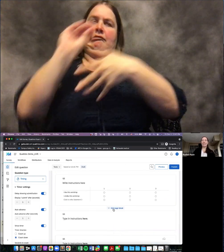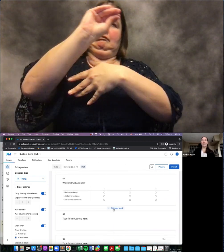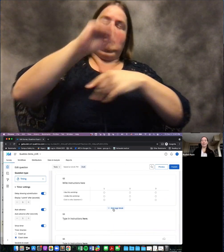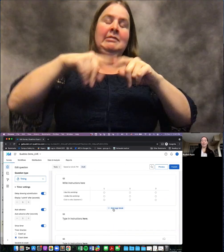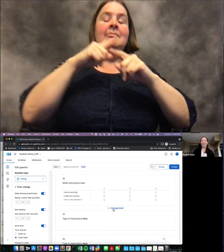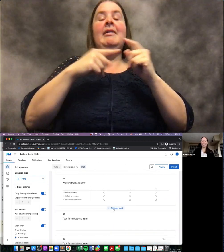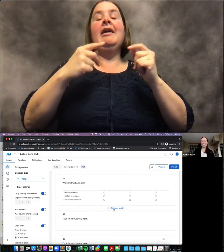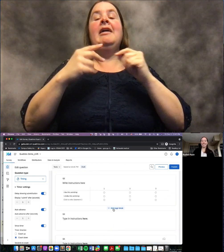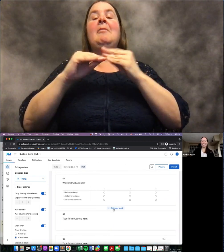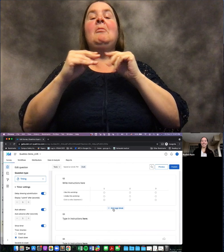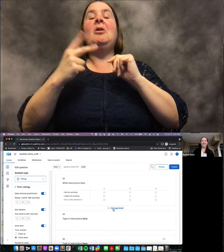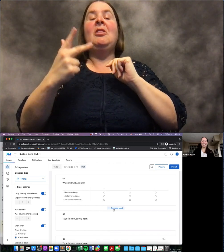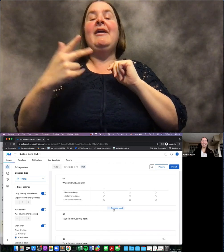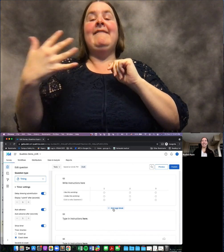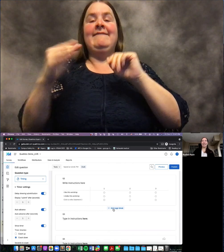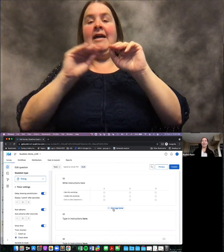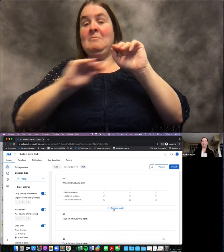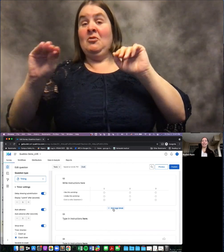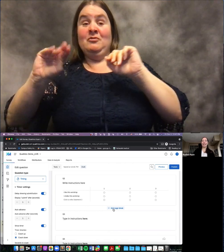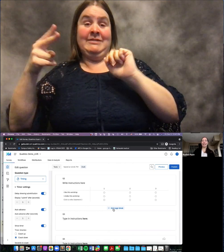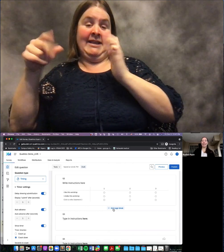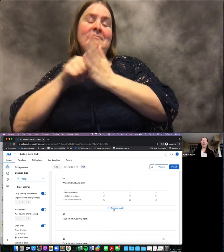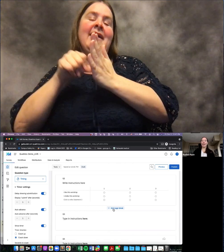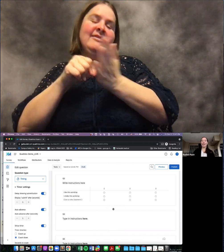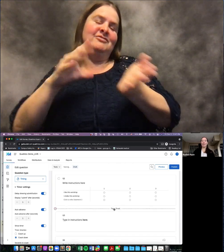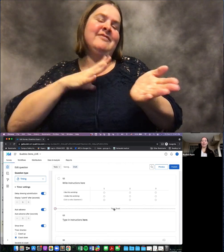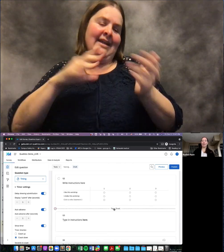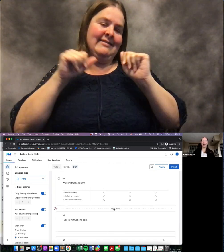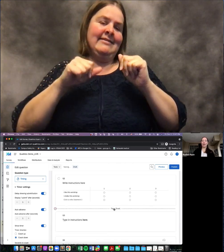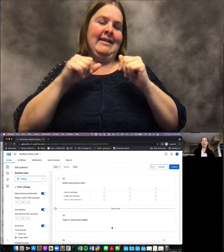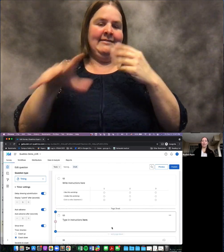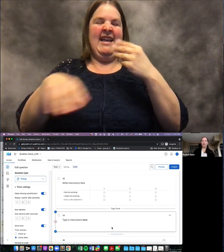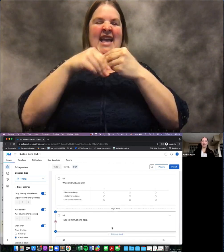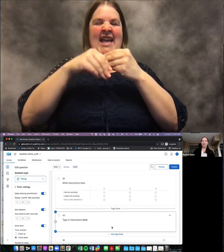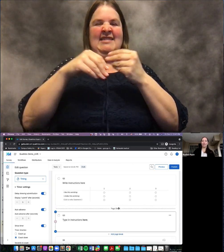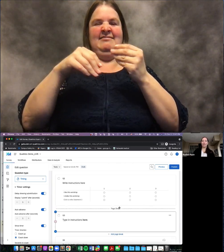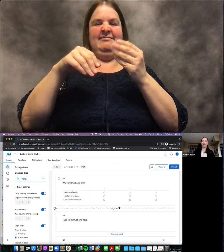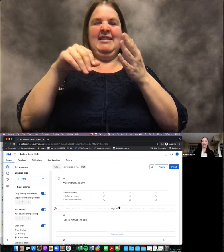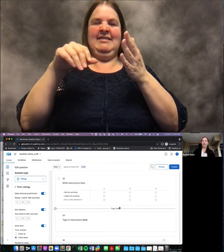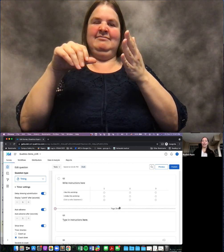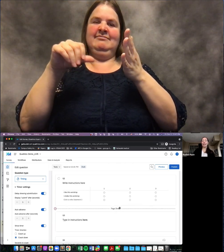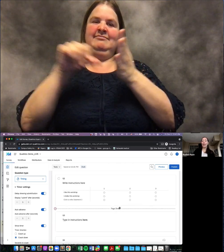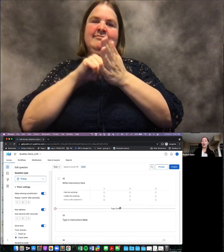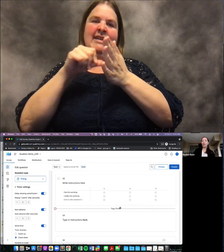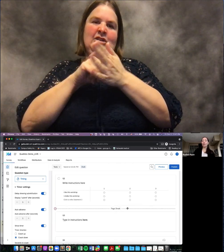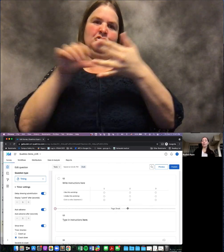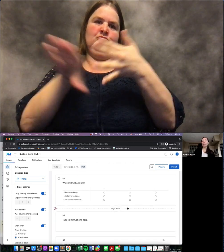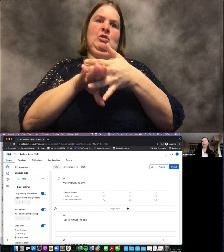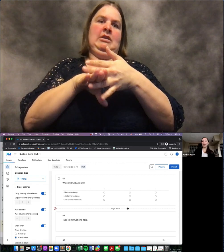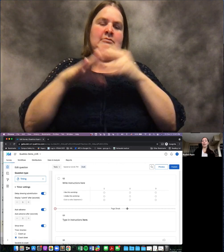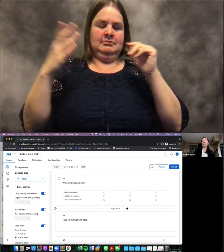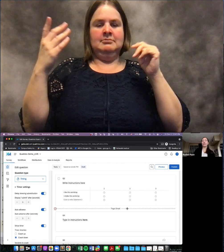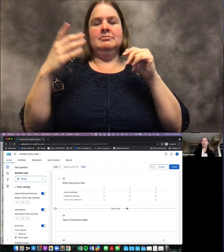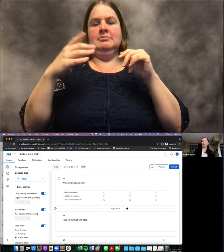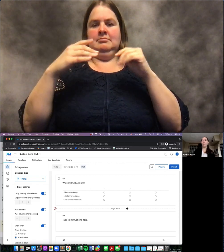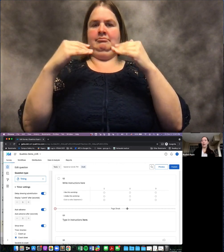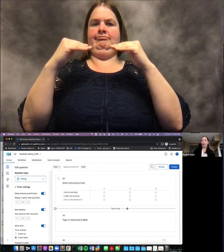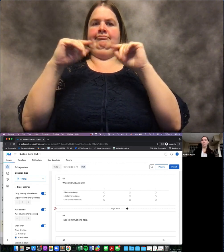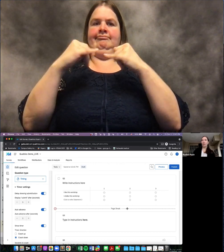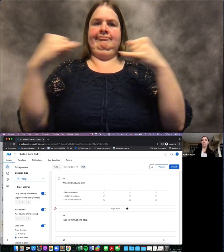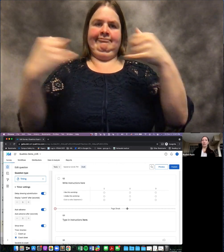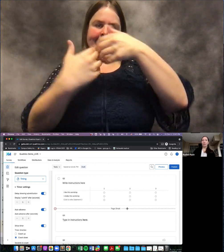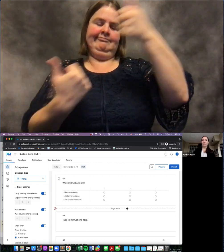display on different pages, I would click add a page break. And now these will display on